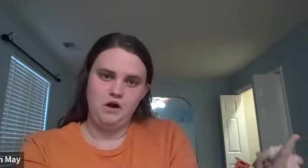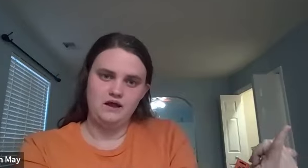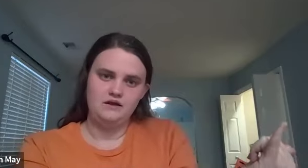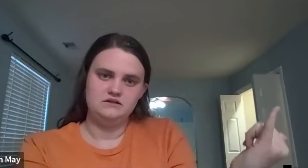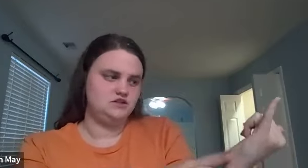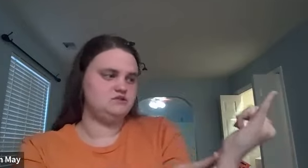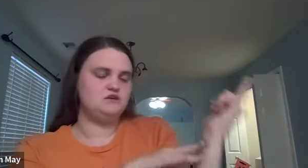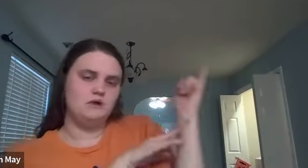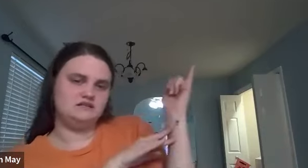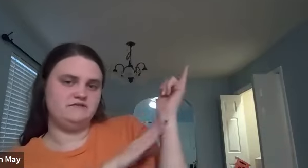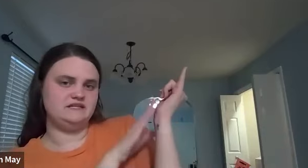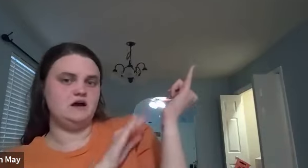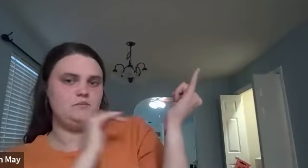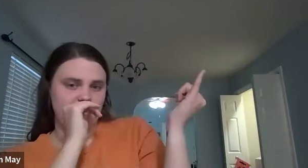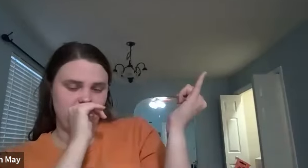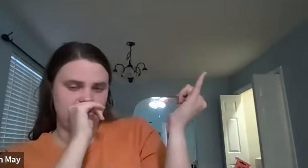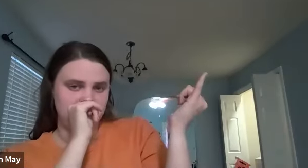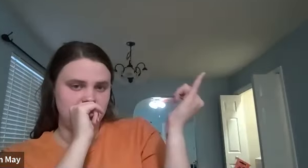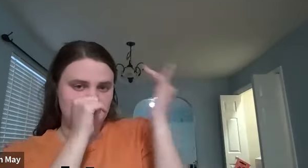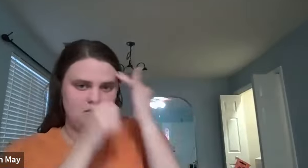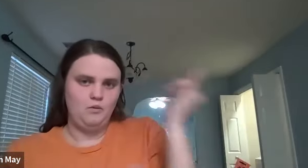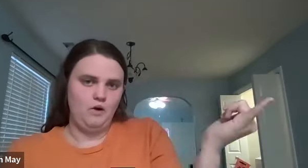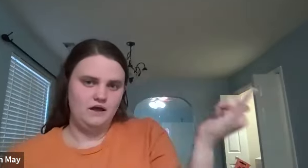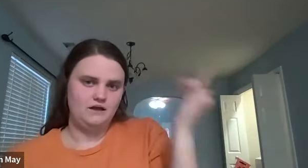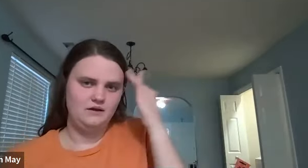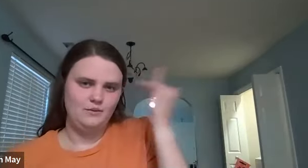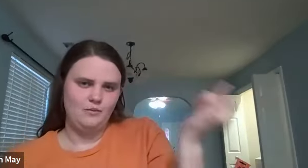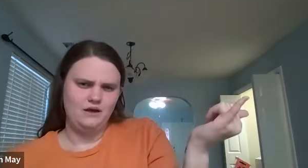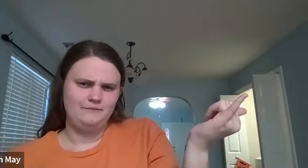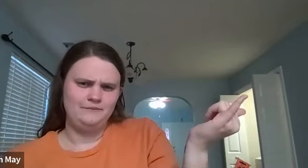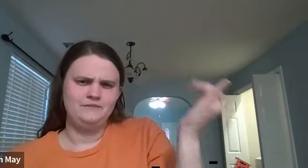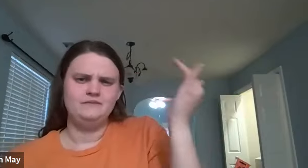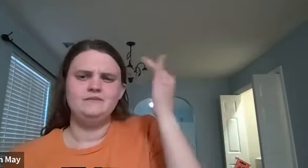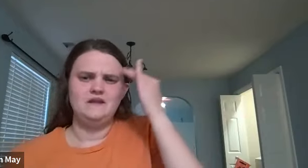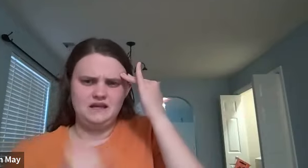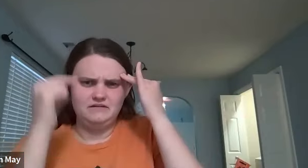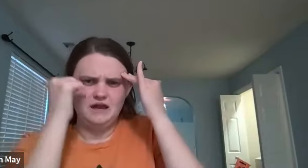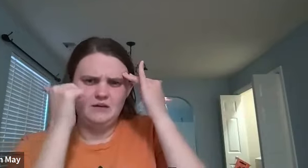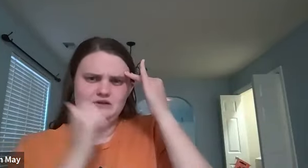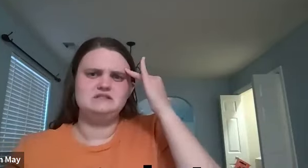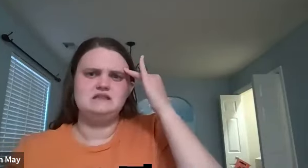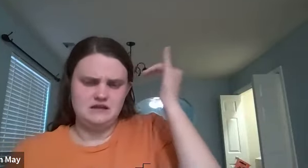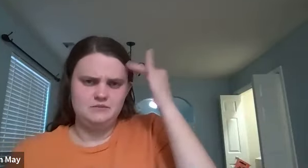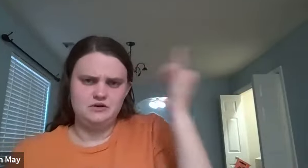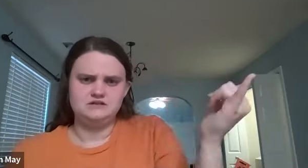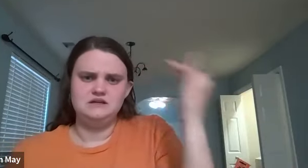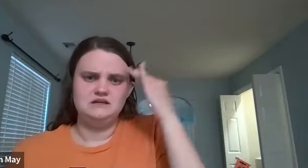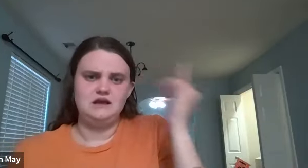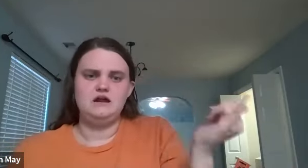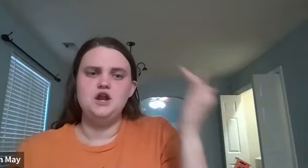Why. So you still want it to face up in the end. Why. Why. And again, eyebrows, that eyebrows down. I know I